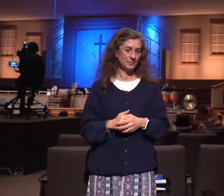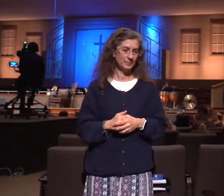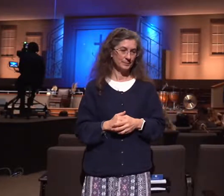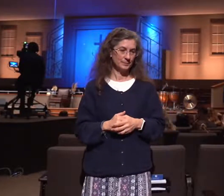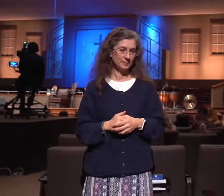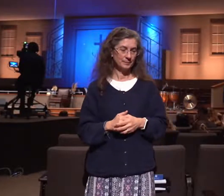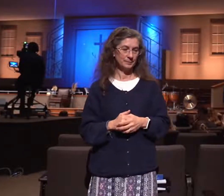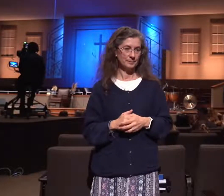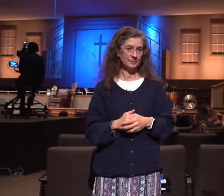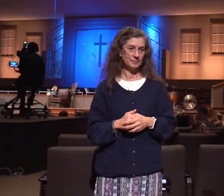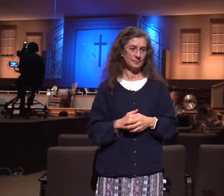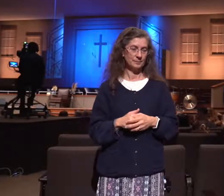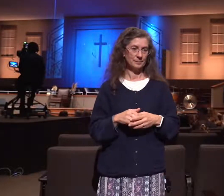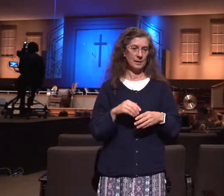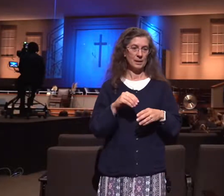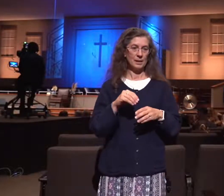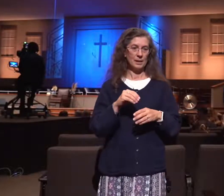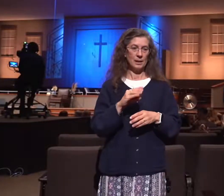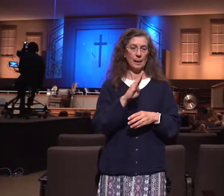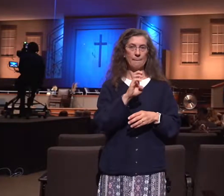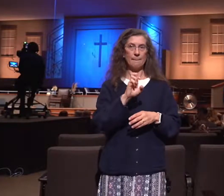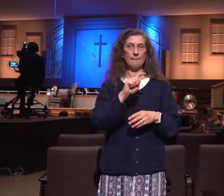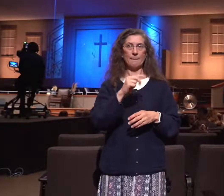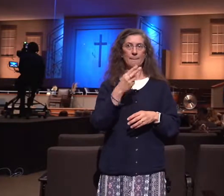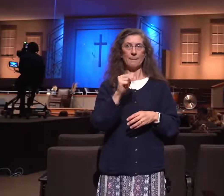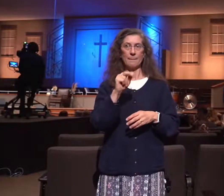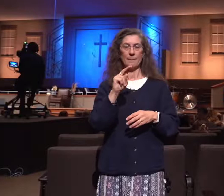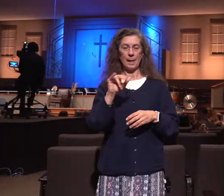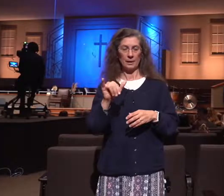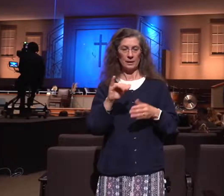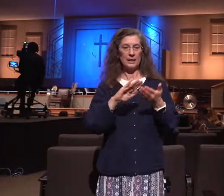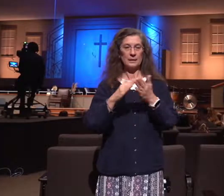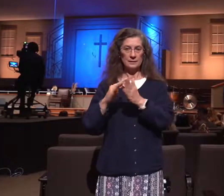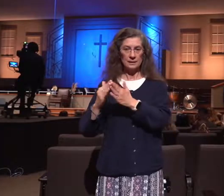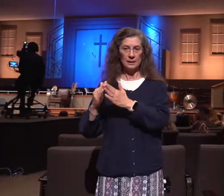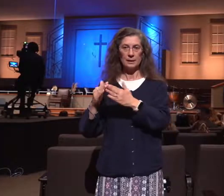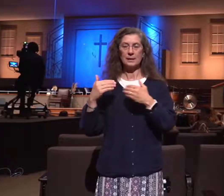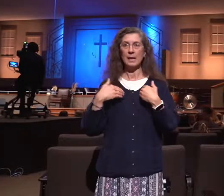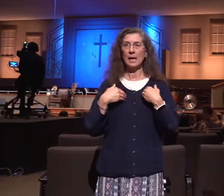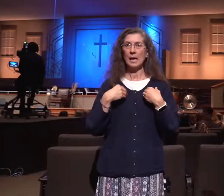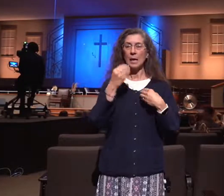In Bethany, they were having a big banquet for Jesus.